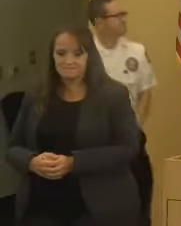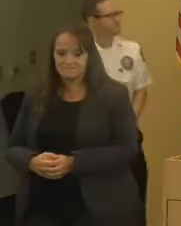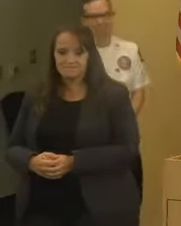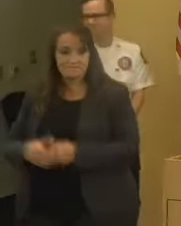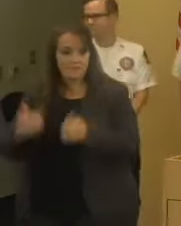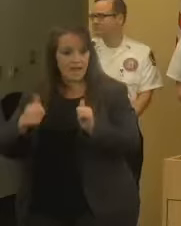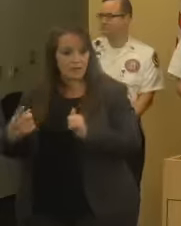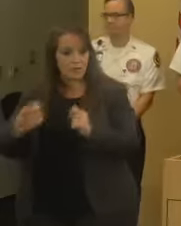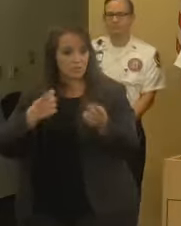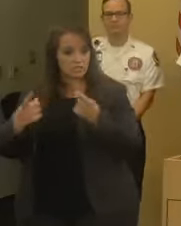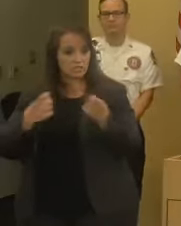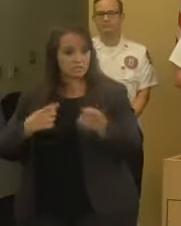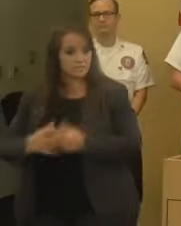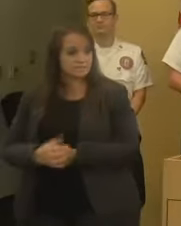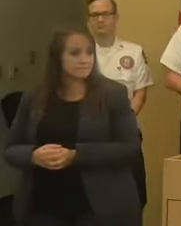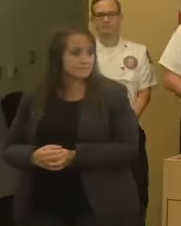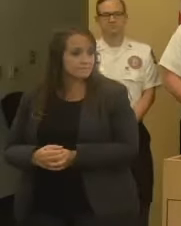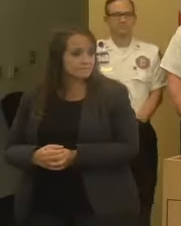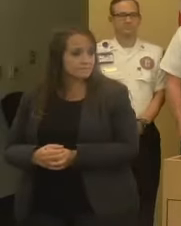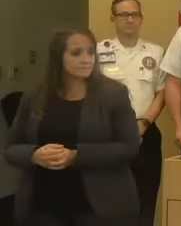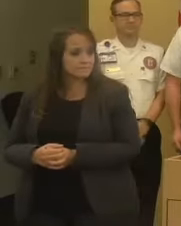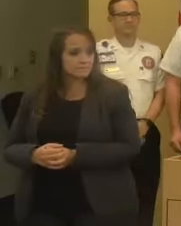Any questions?